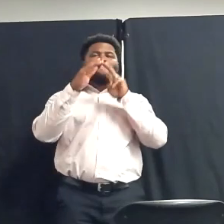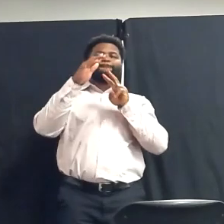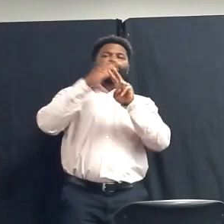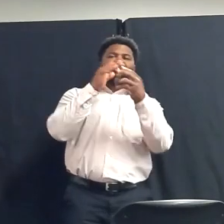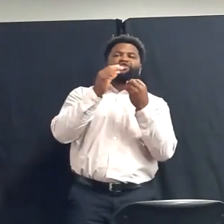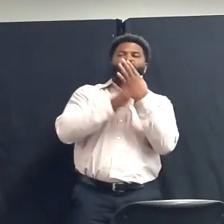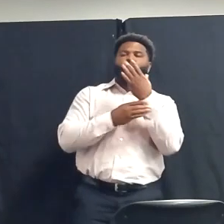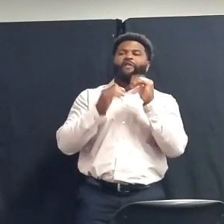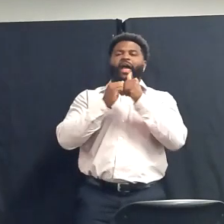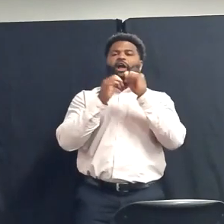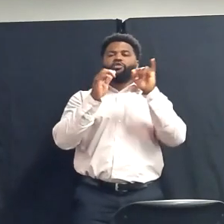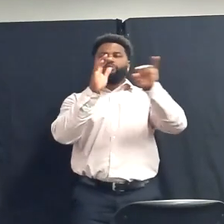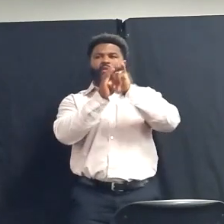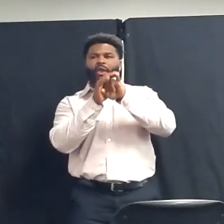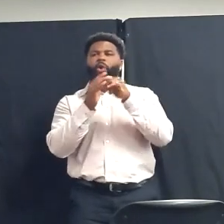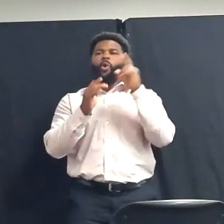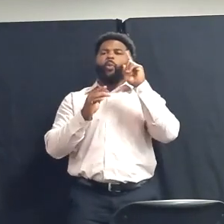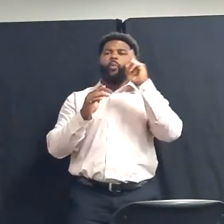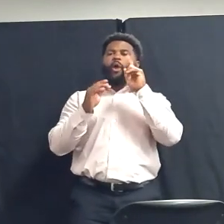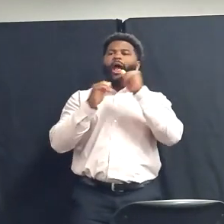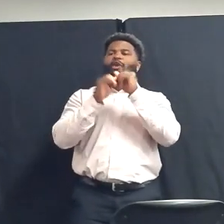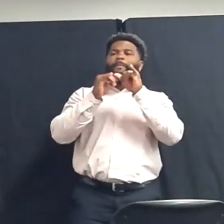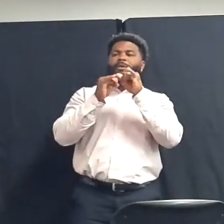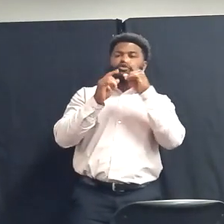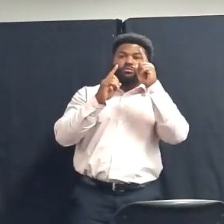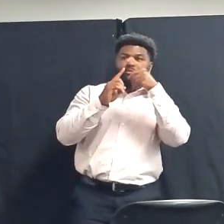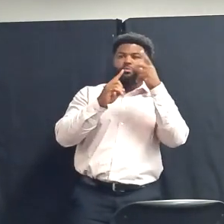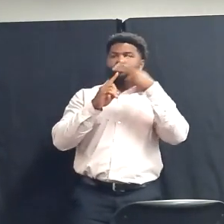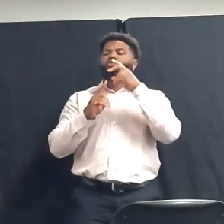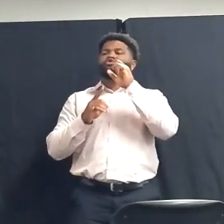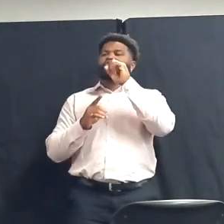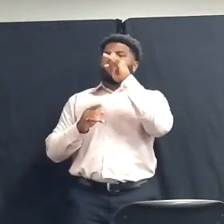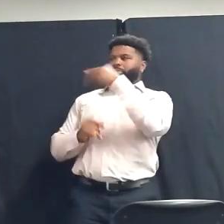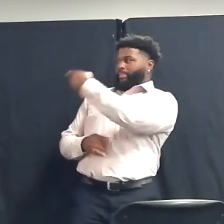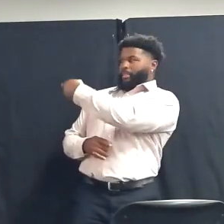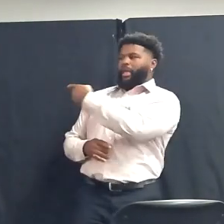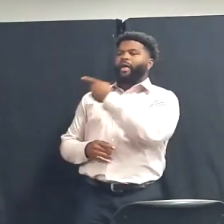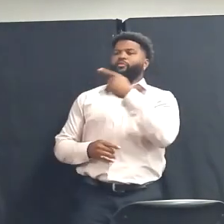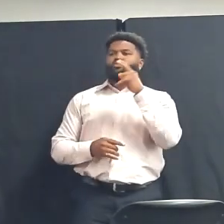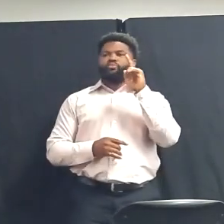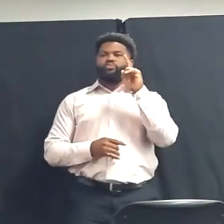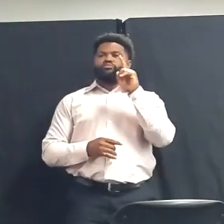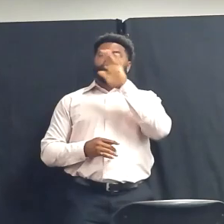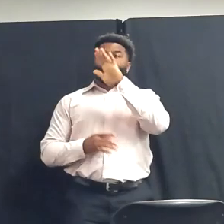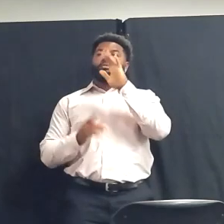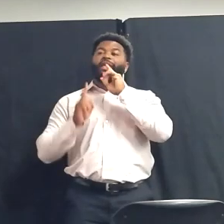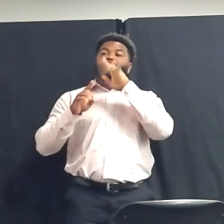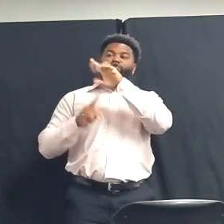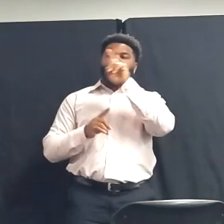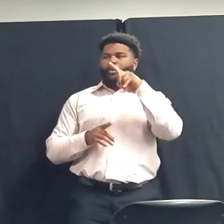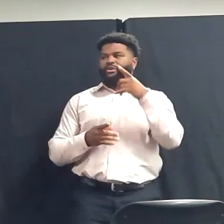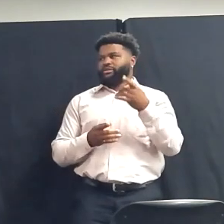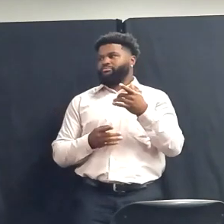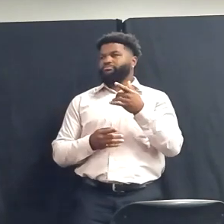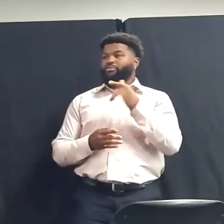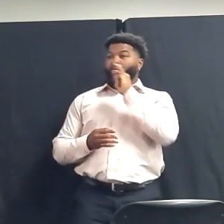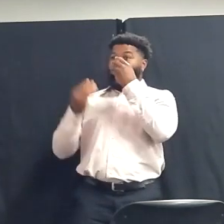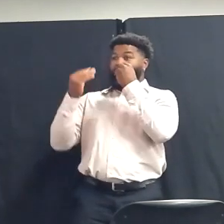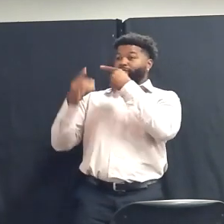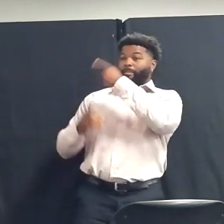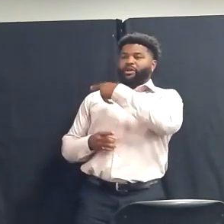that we wanted to them to make, or that they needed to be making? And so that's where I think that this information